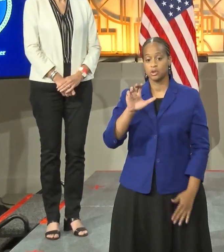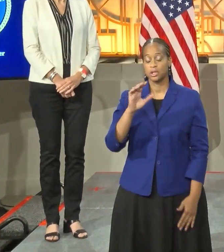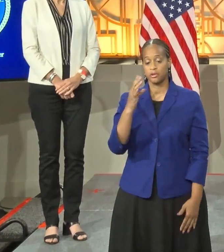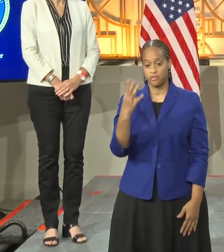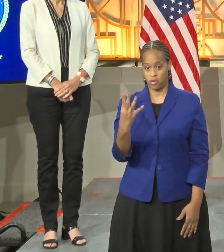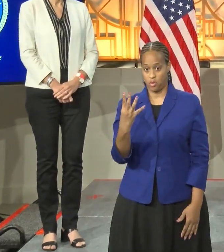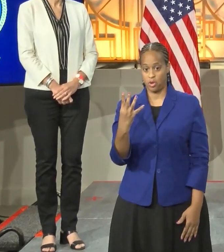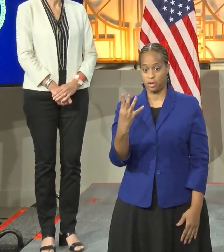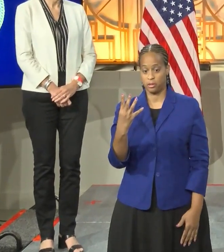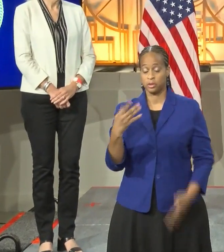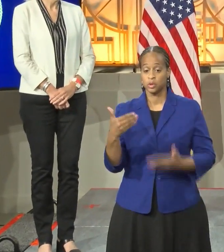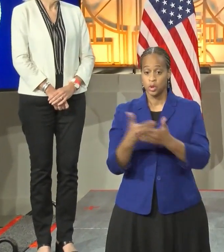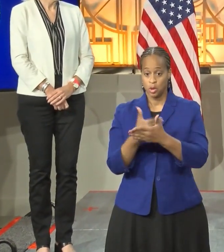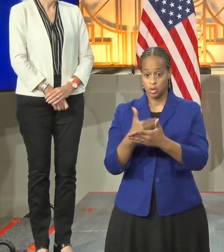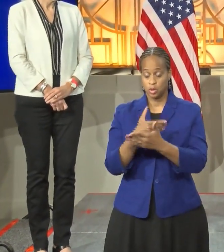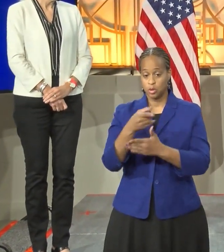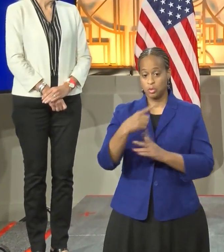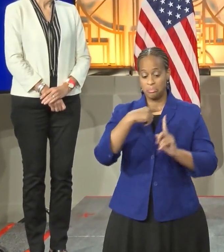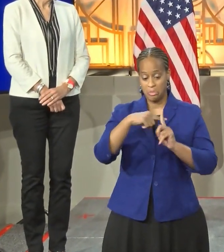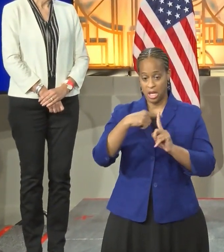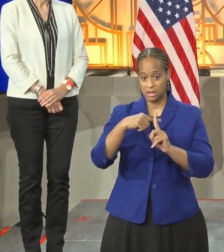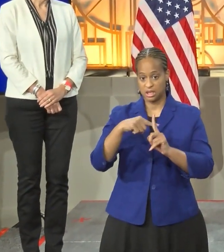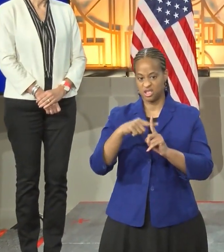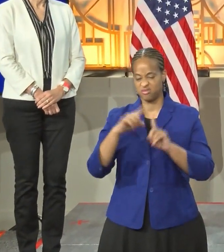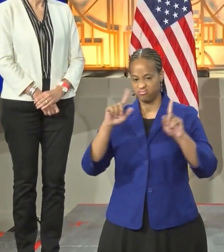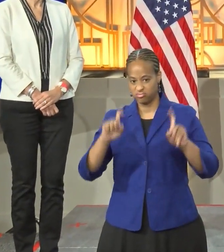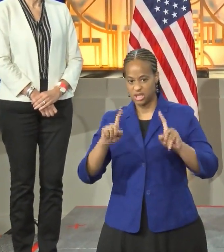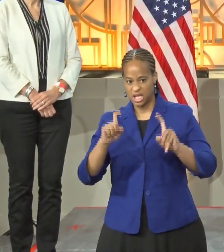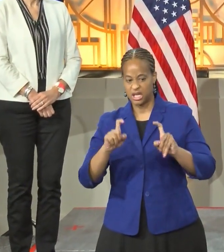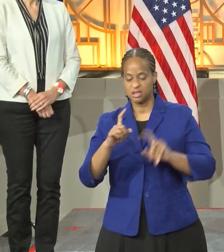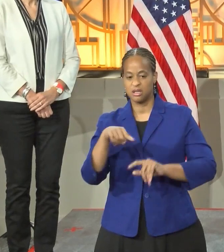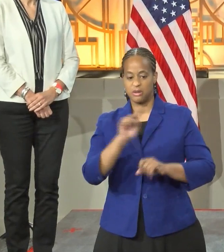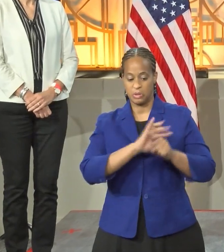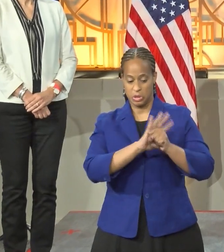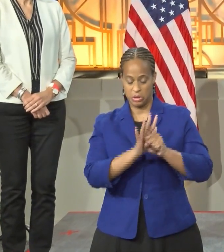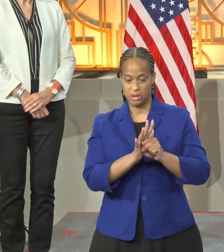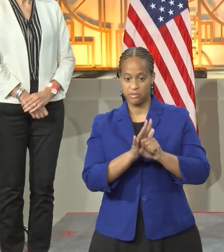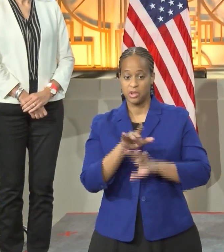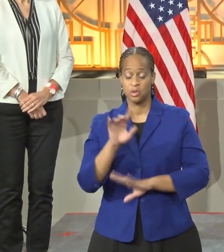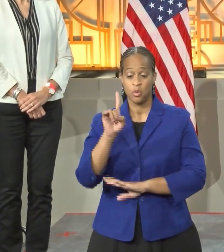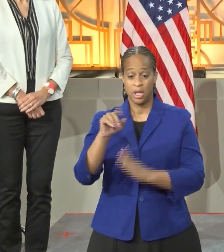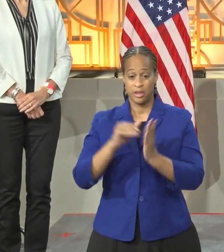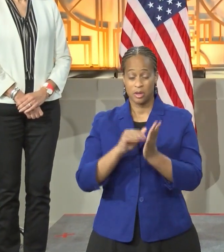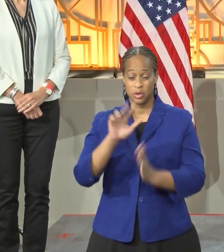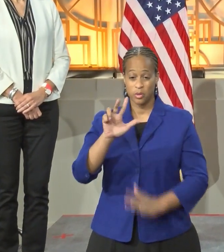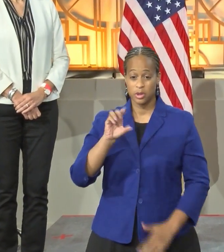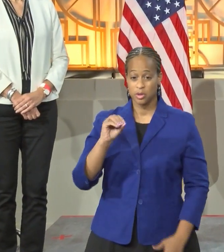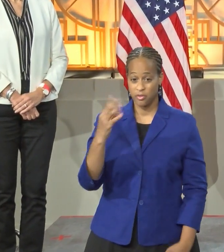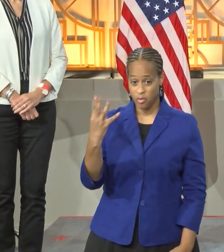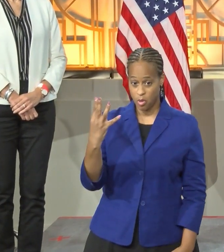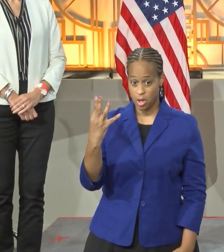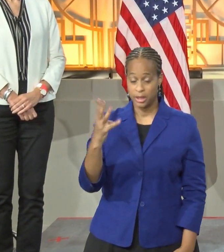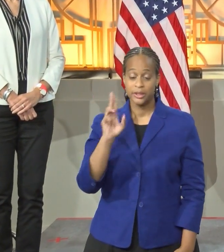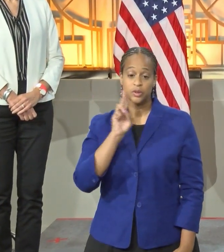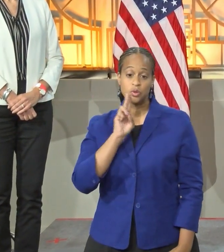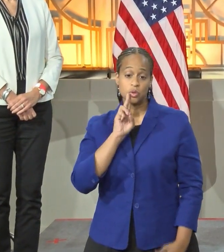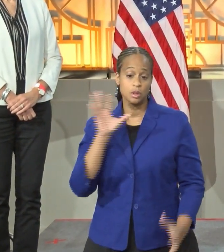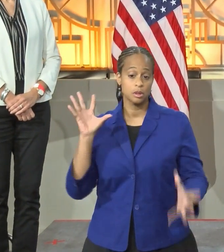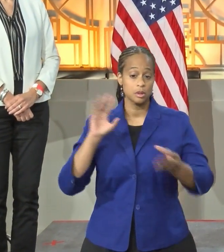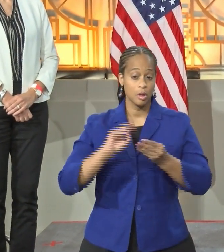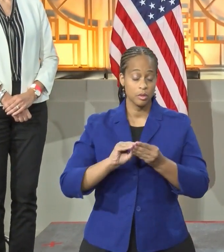1,304 new cases of COVID-19. That's 1,304, bringing Houston's total